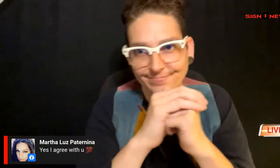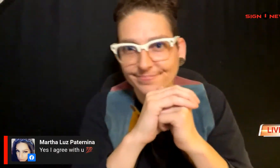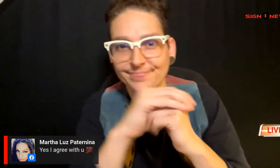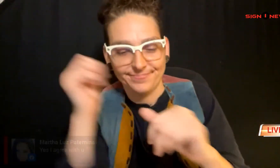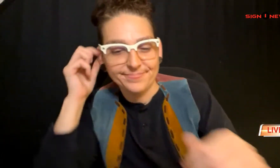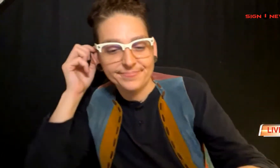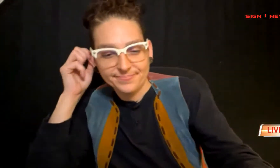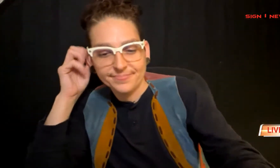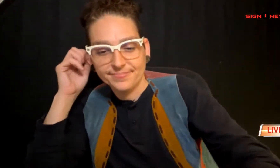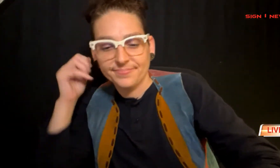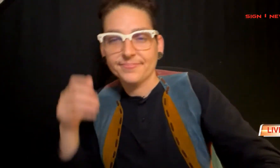Yep.